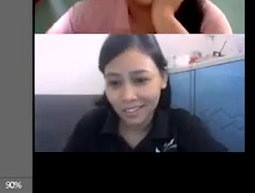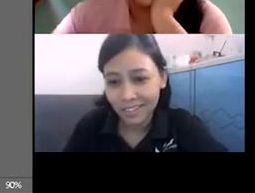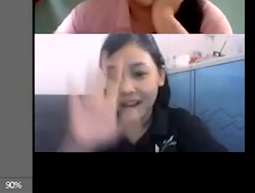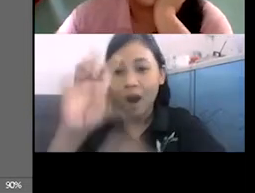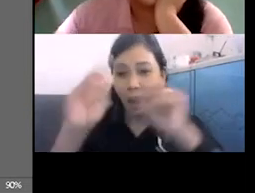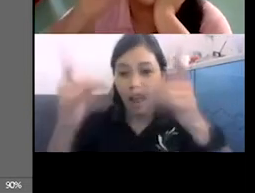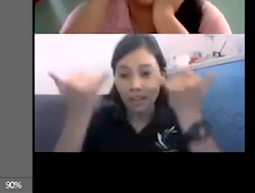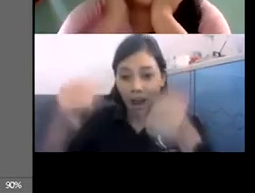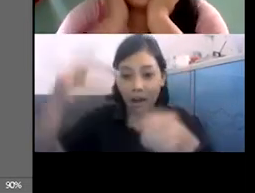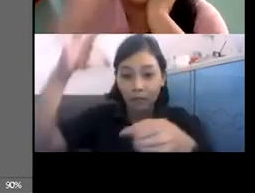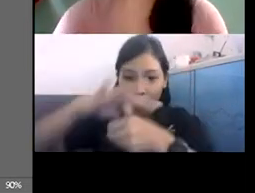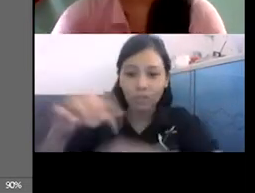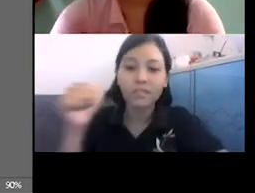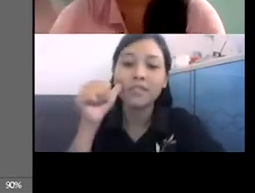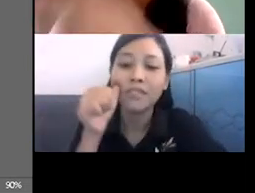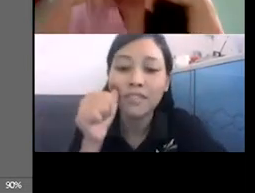First of all, for yesterday,